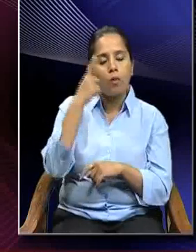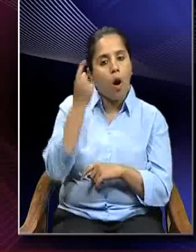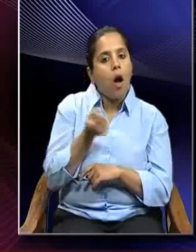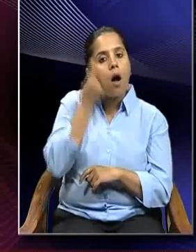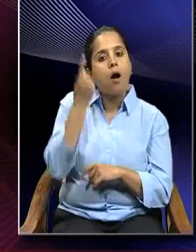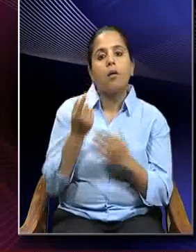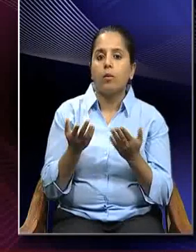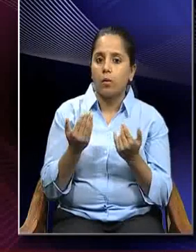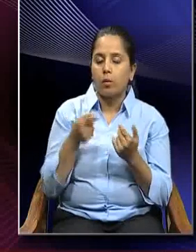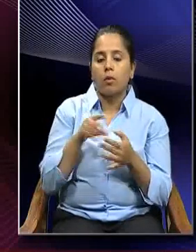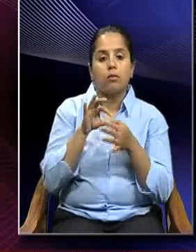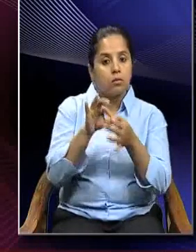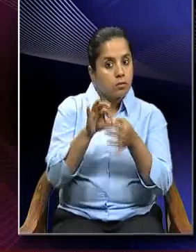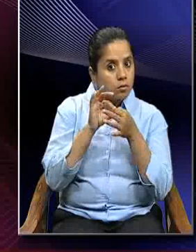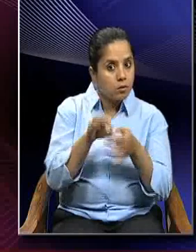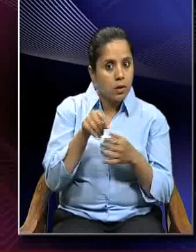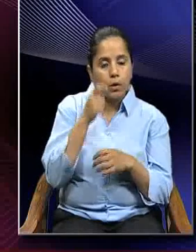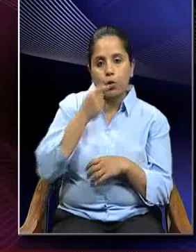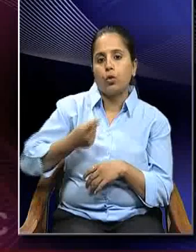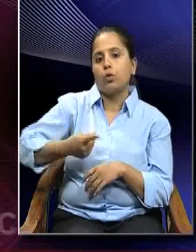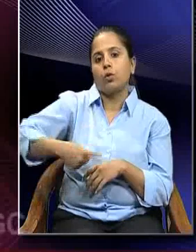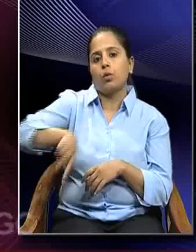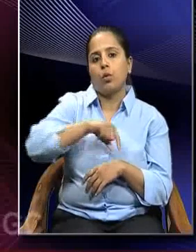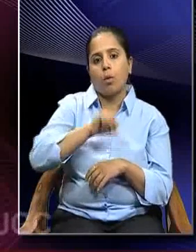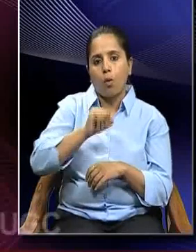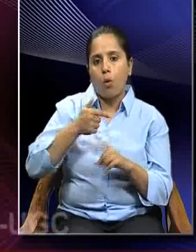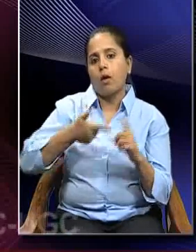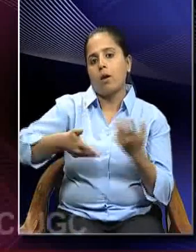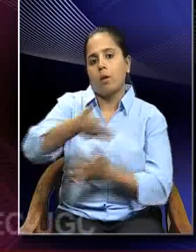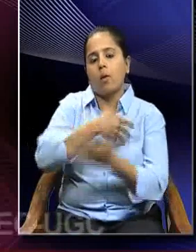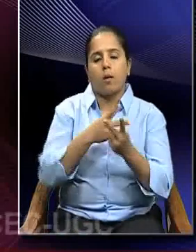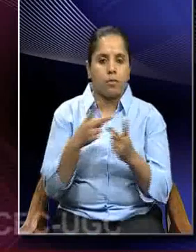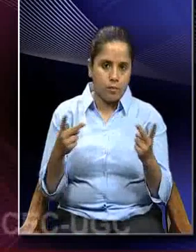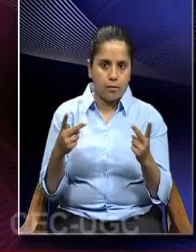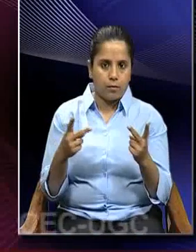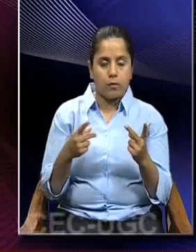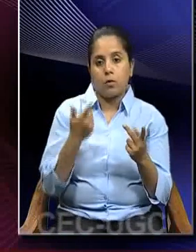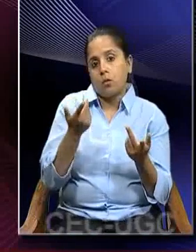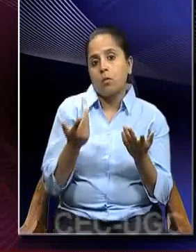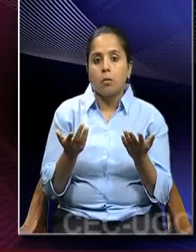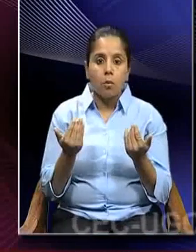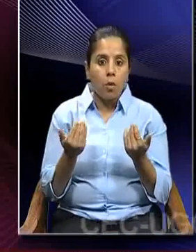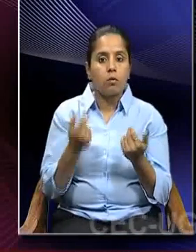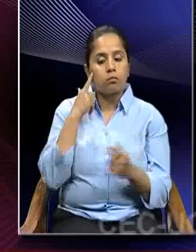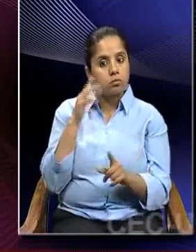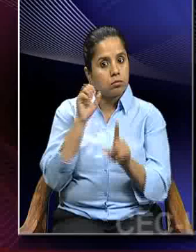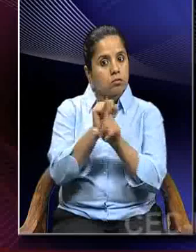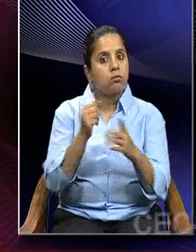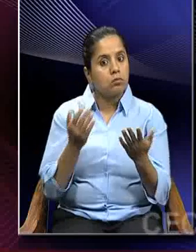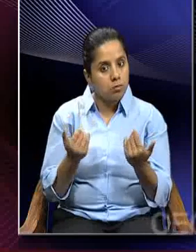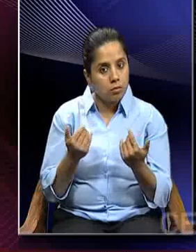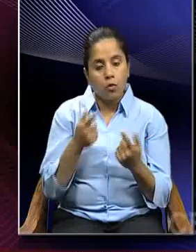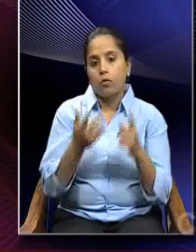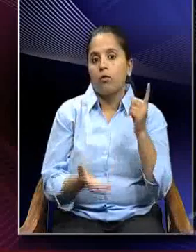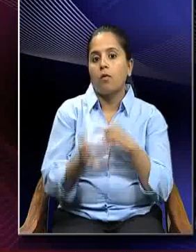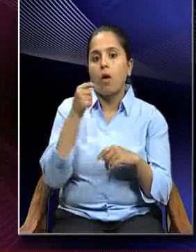understanding the relationships of human beings with their environment. you can identify, you can find